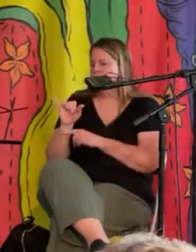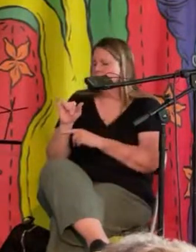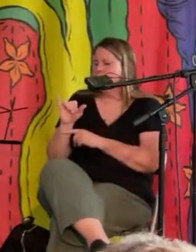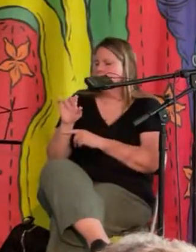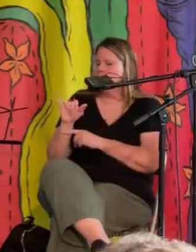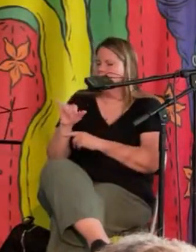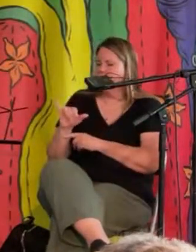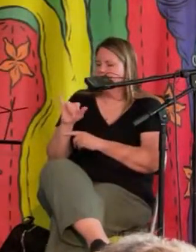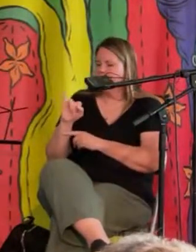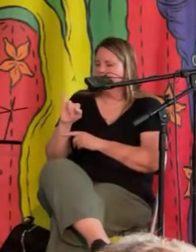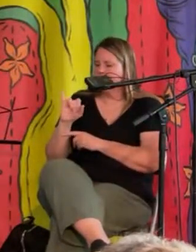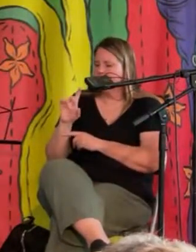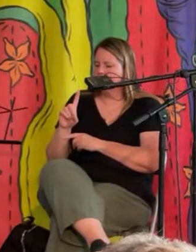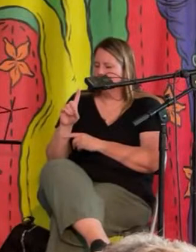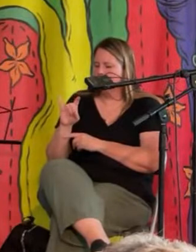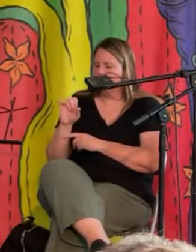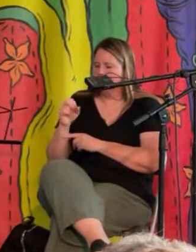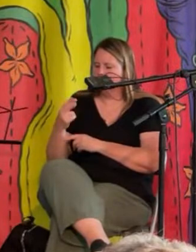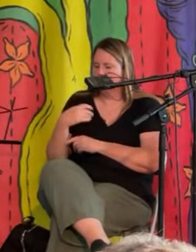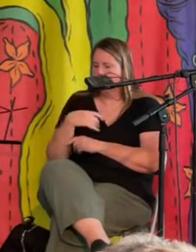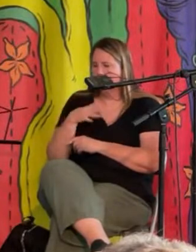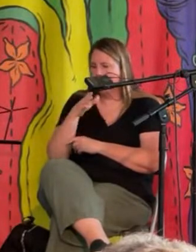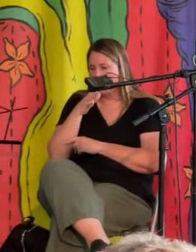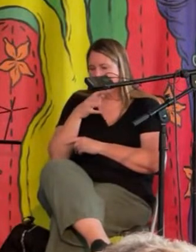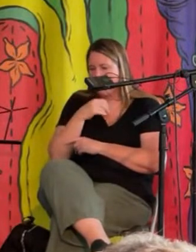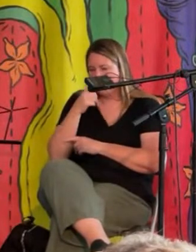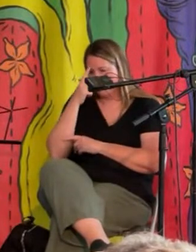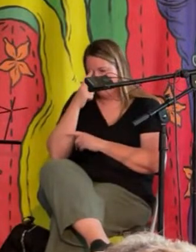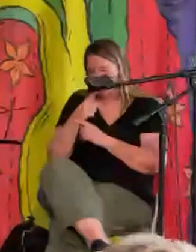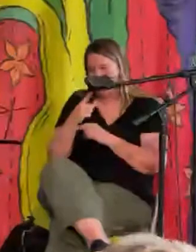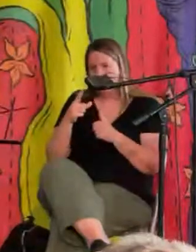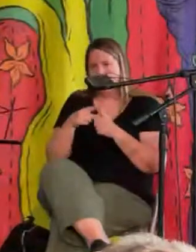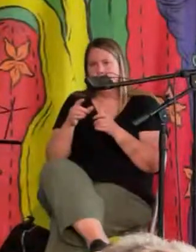first language and my brother's first language.